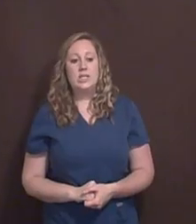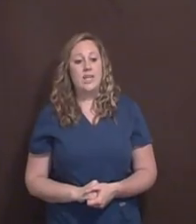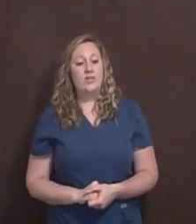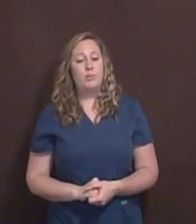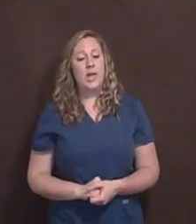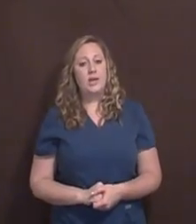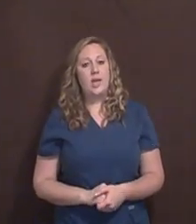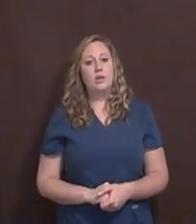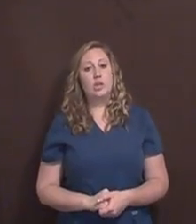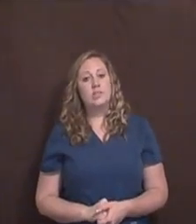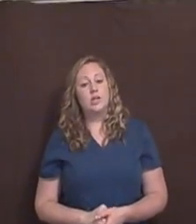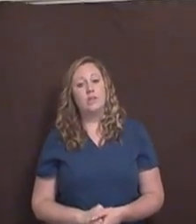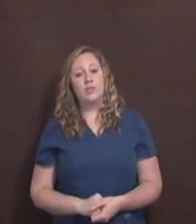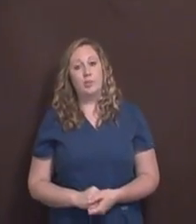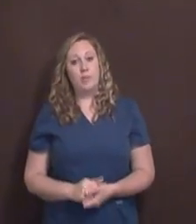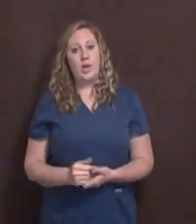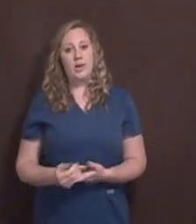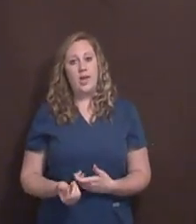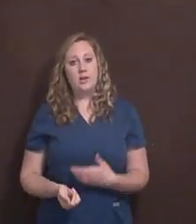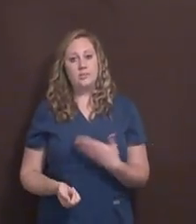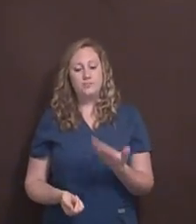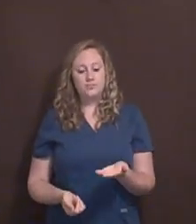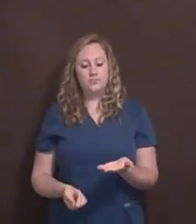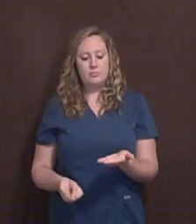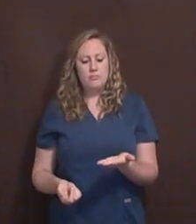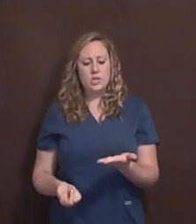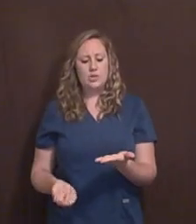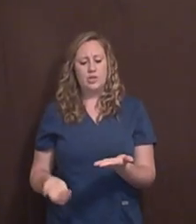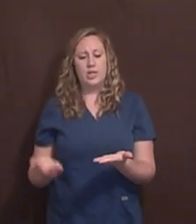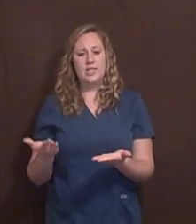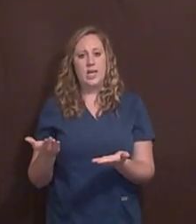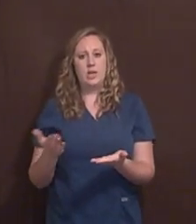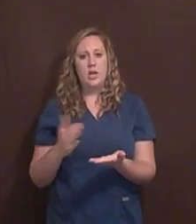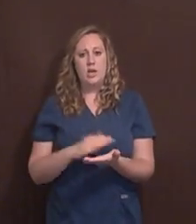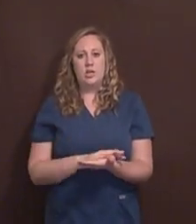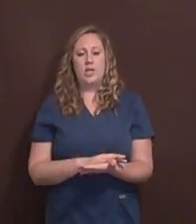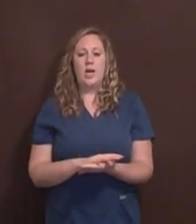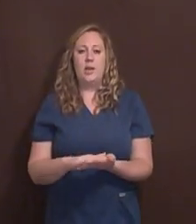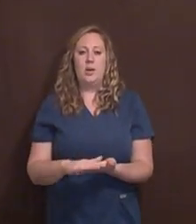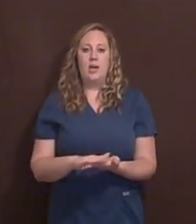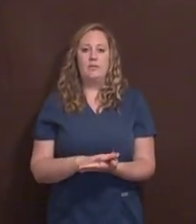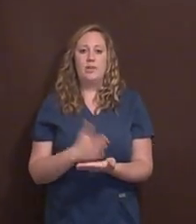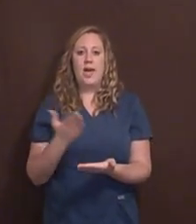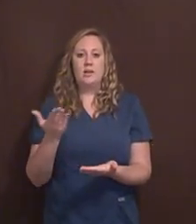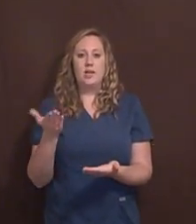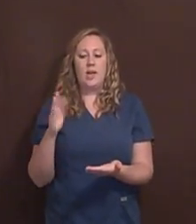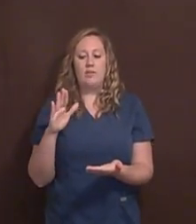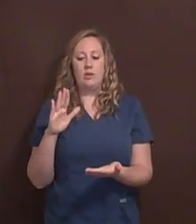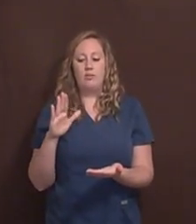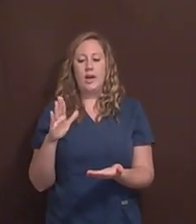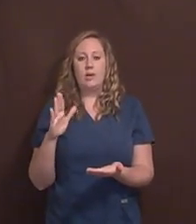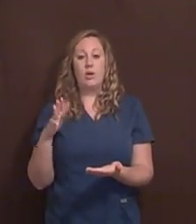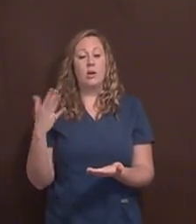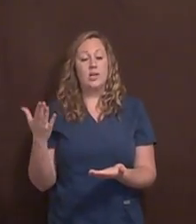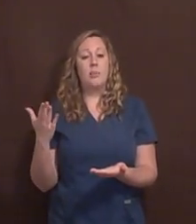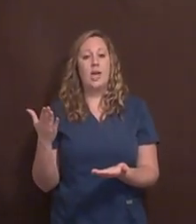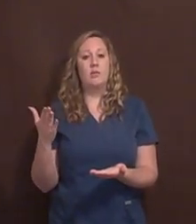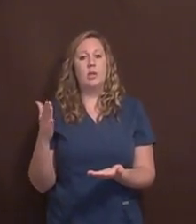The sign for pancake looks like you're flipping a pancake. So you're going to take your non-dominant hand flat and have your right or your dominant hand be